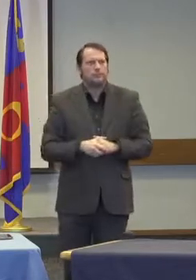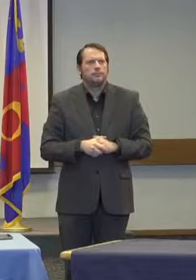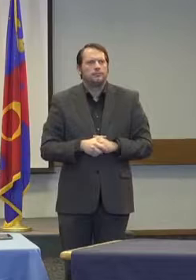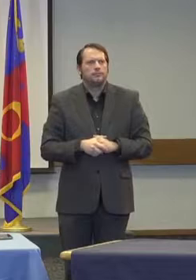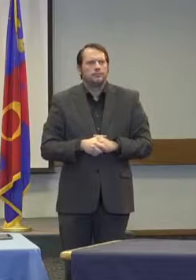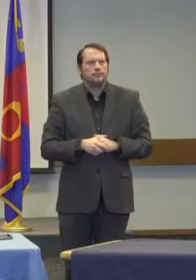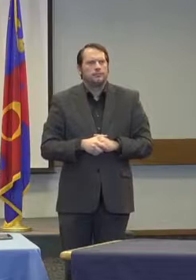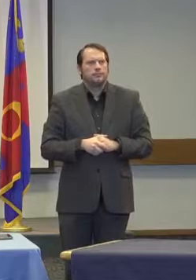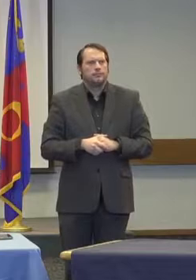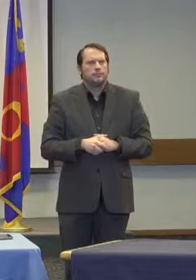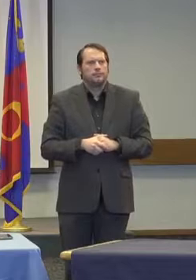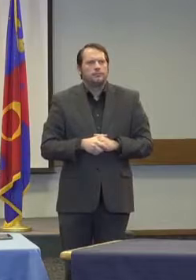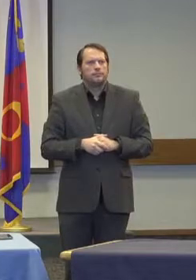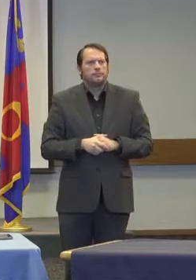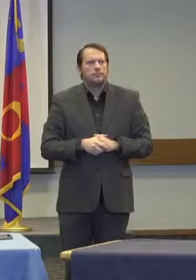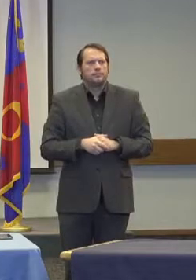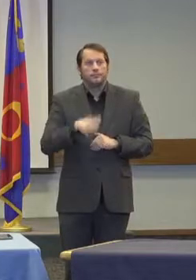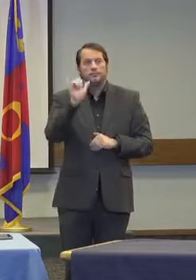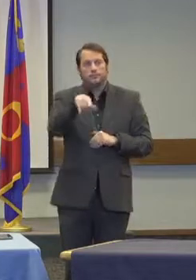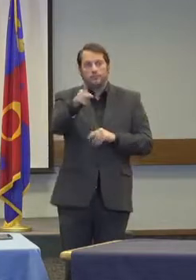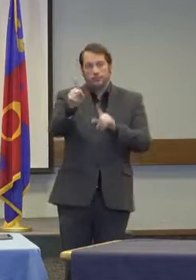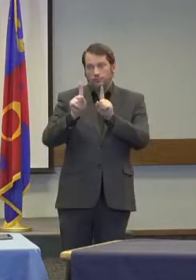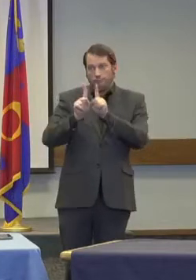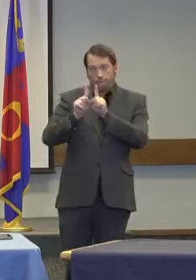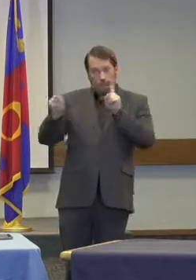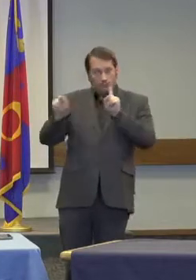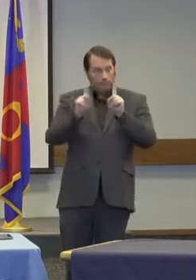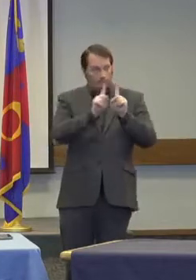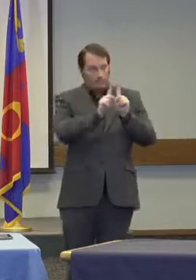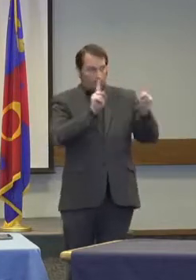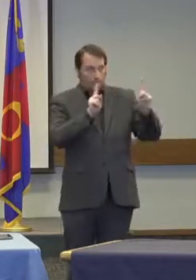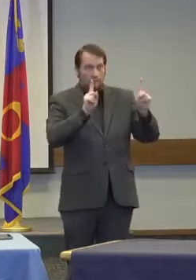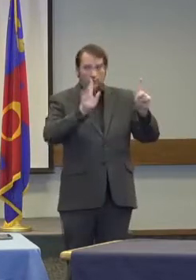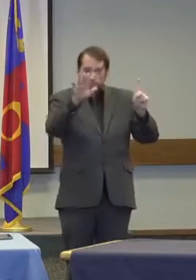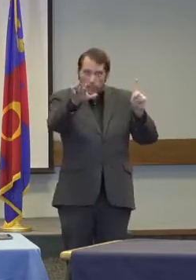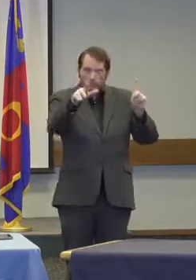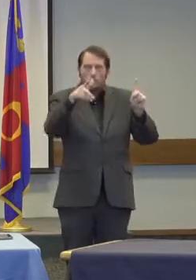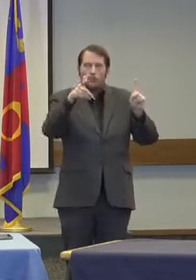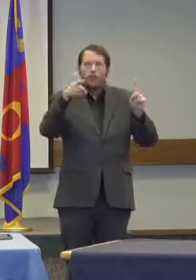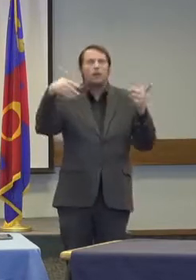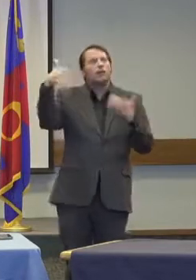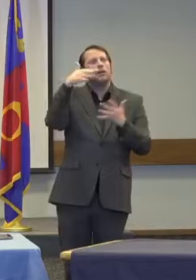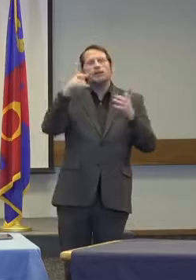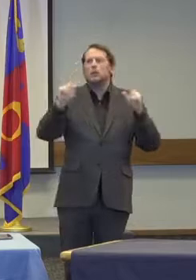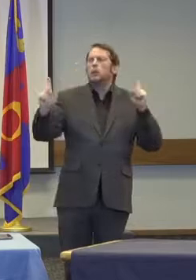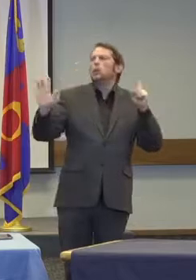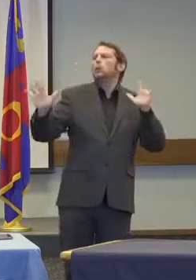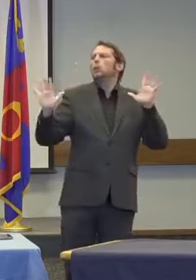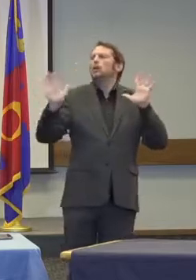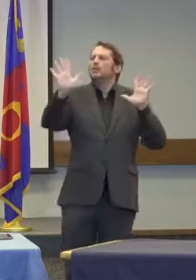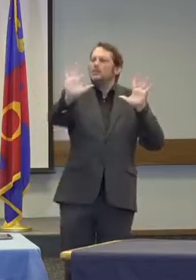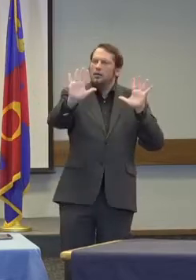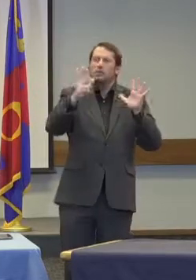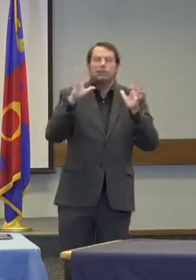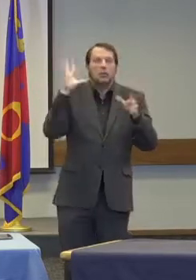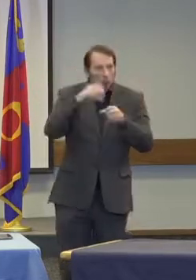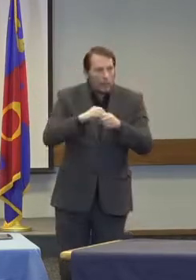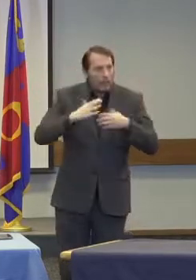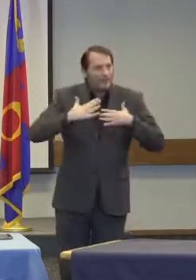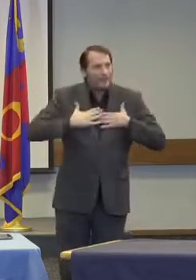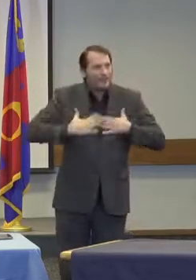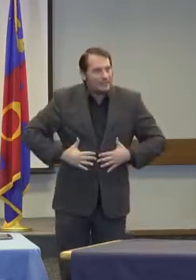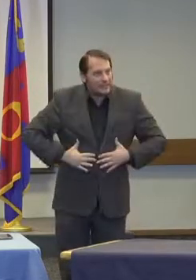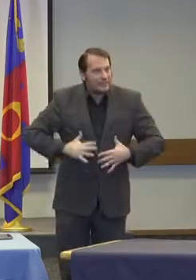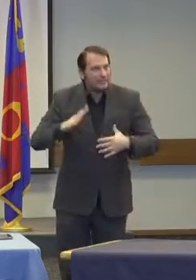from people socially. What you need to do is be distant from people physically. So we encourage people to use Zoom and all the other media for talking to